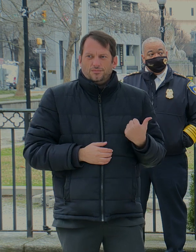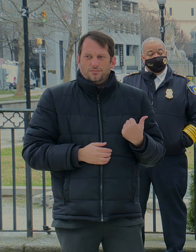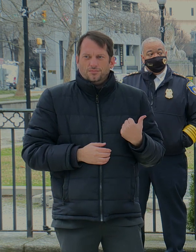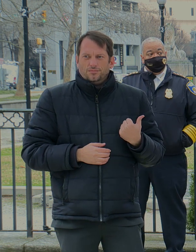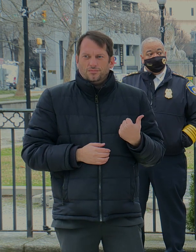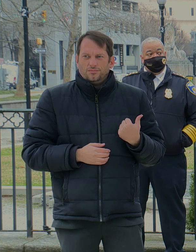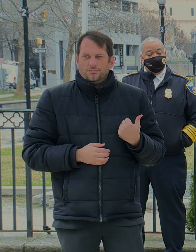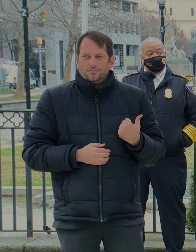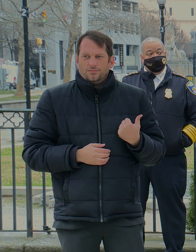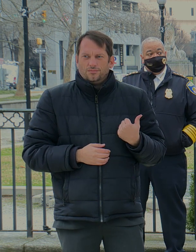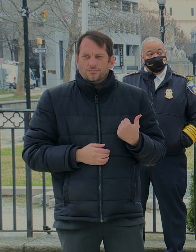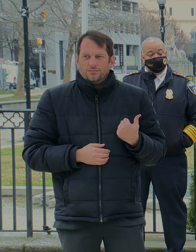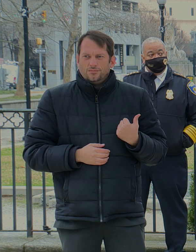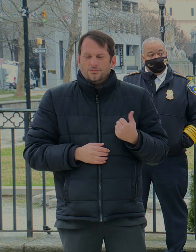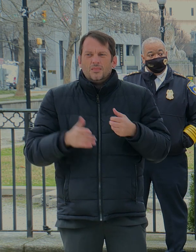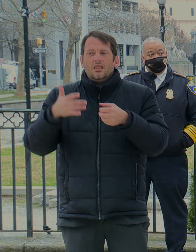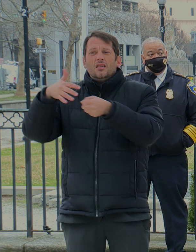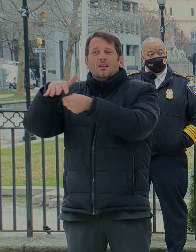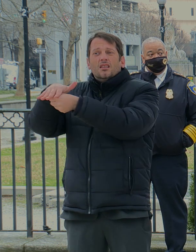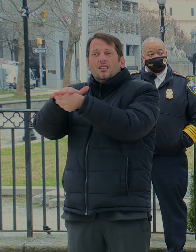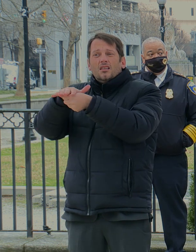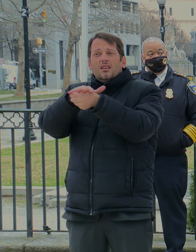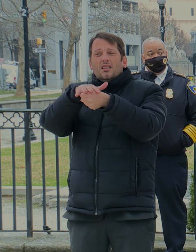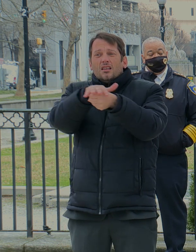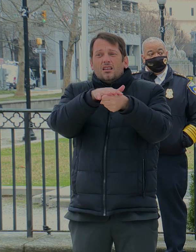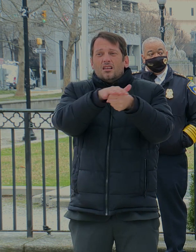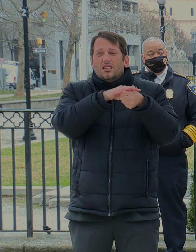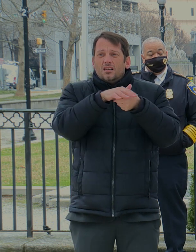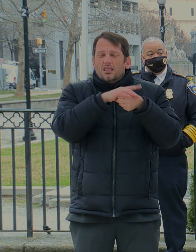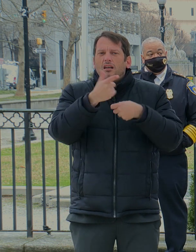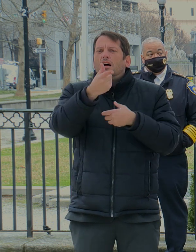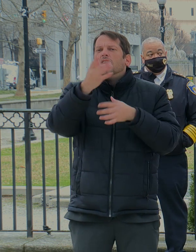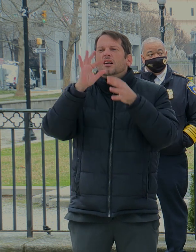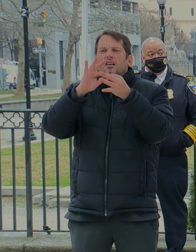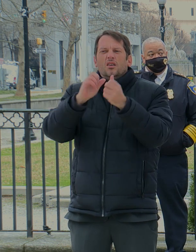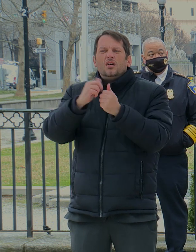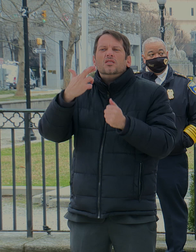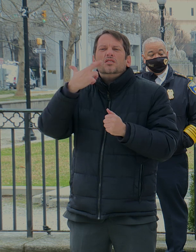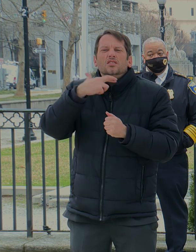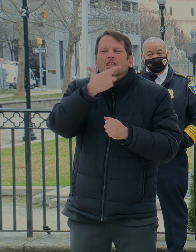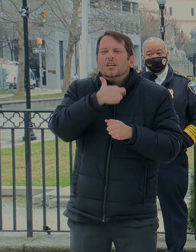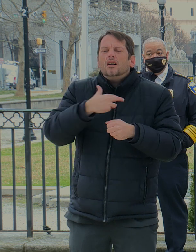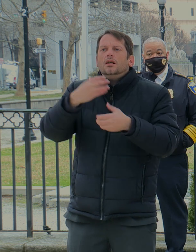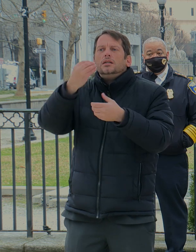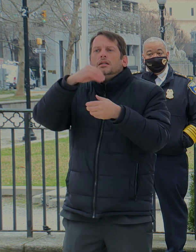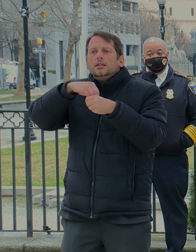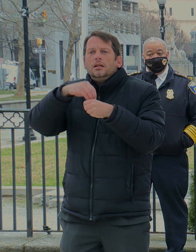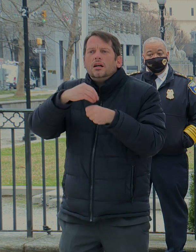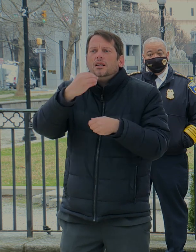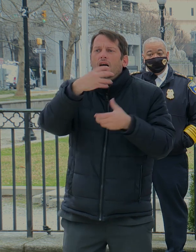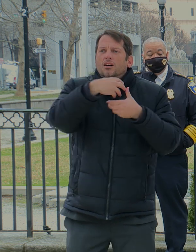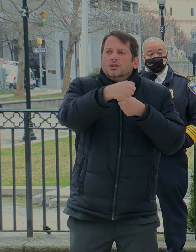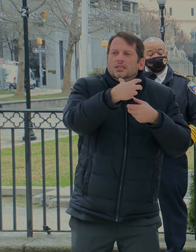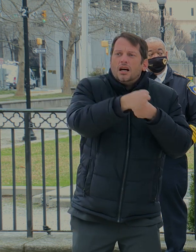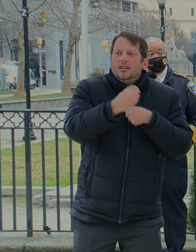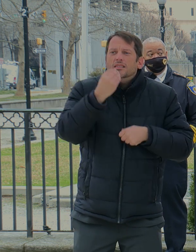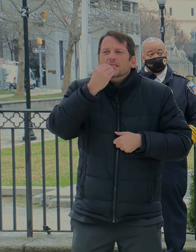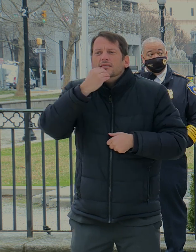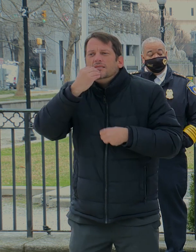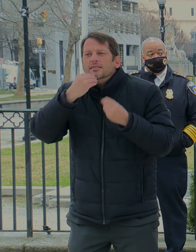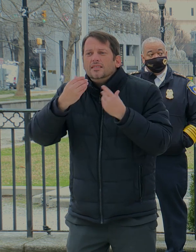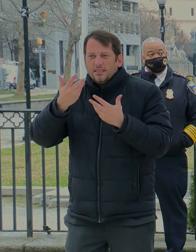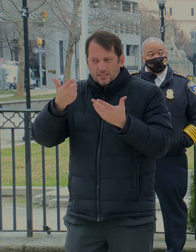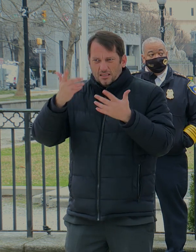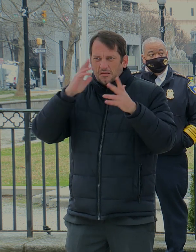to participate in both indoor and outdoor dining, many of them still seeing relatively packed businesses up to those restrictions